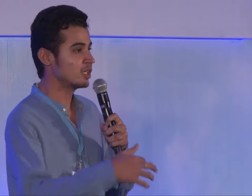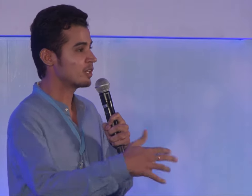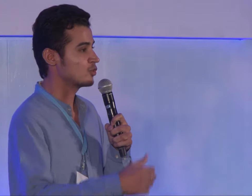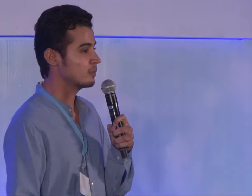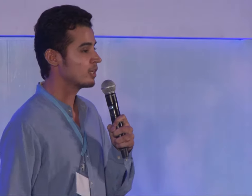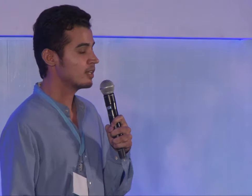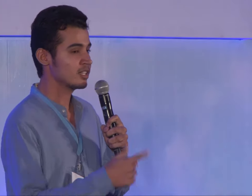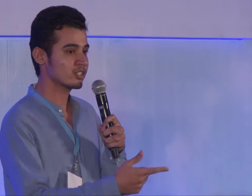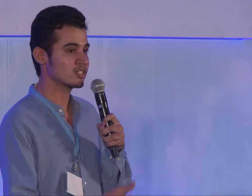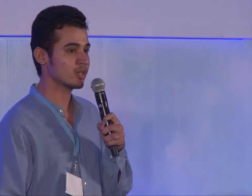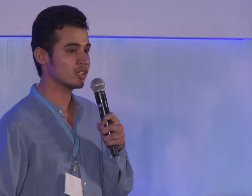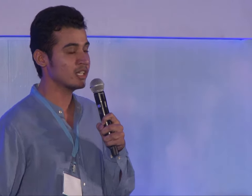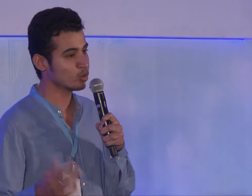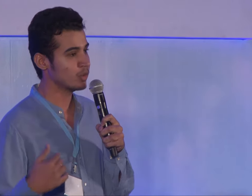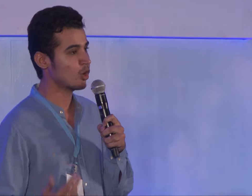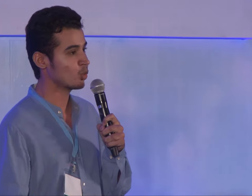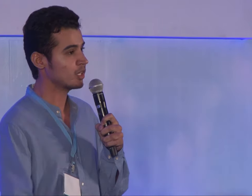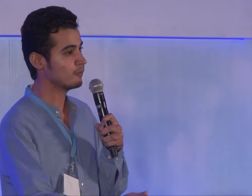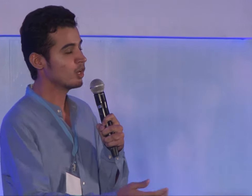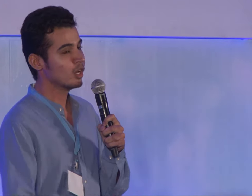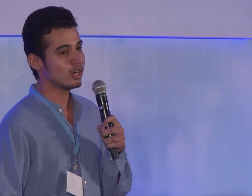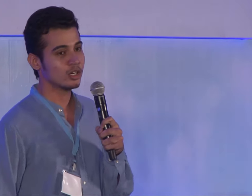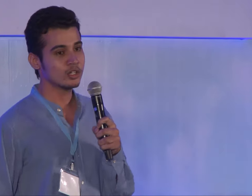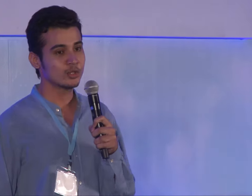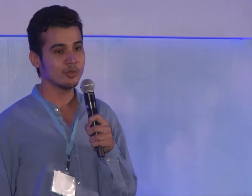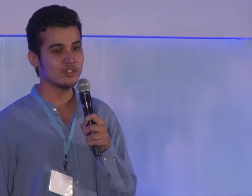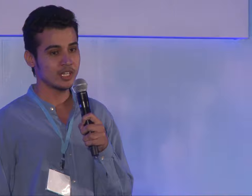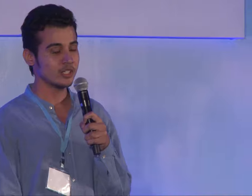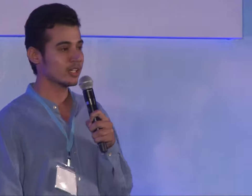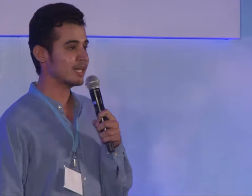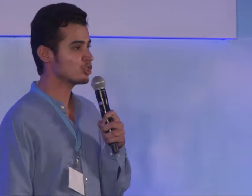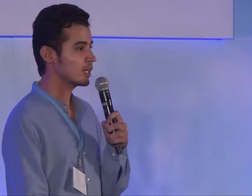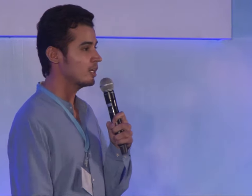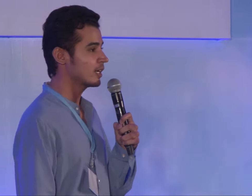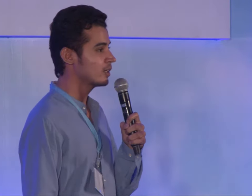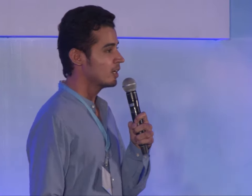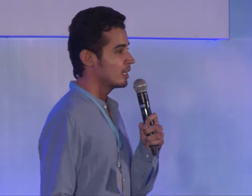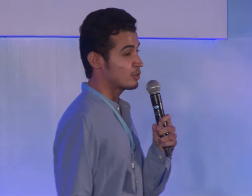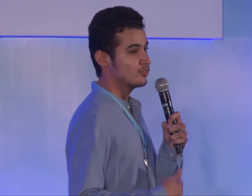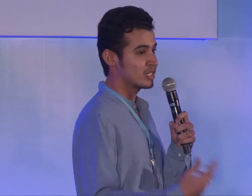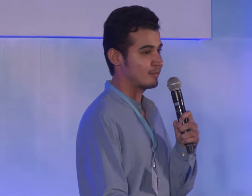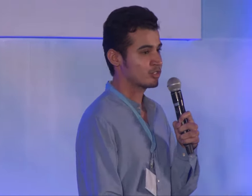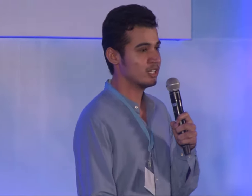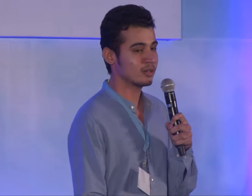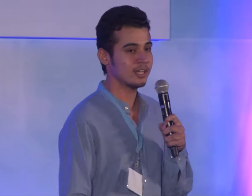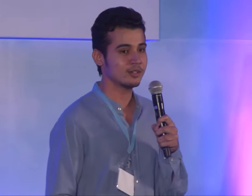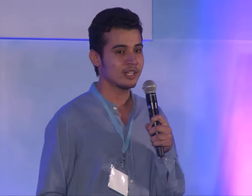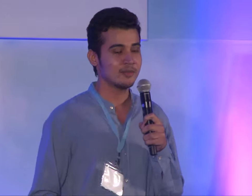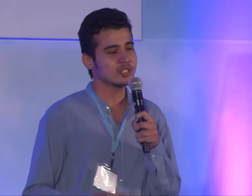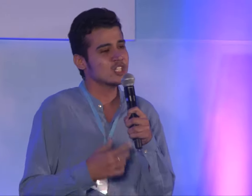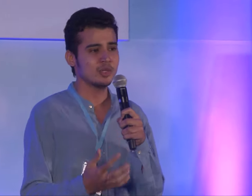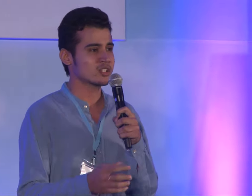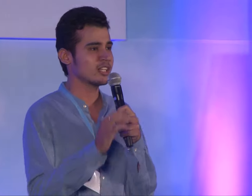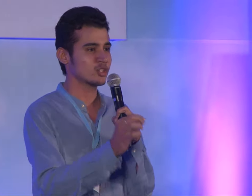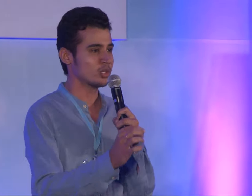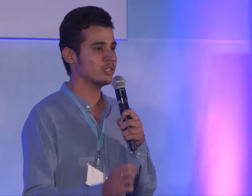also interprets for him, he's his cousin brother, he took me along with him to meet Virender. And he was training, and that was the first time I was seeing him. And it